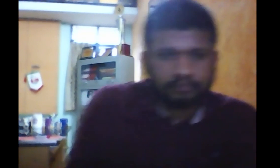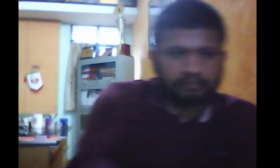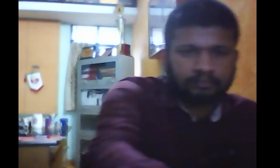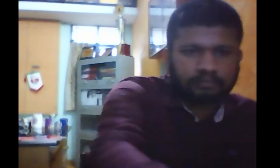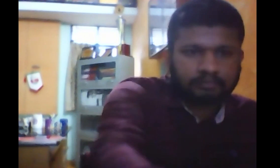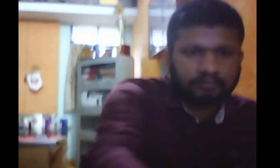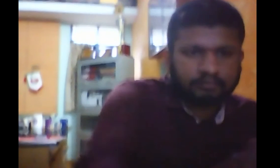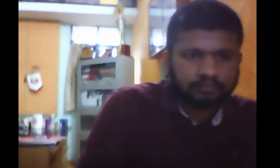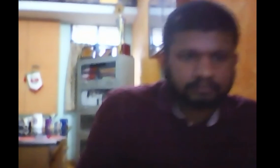Manushi.